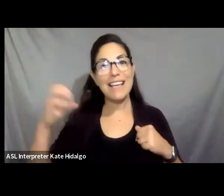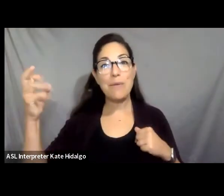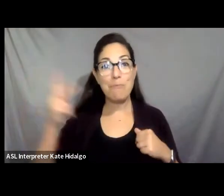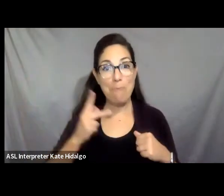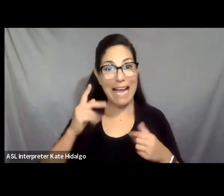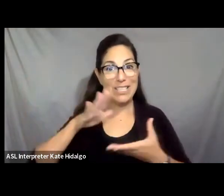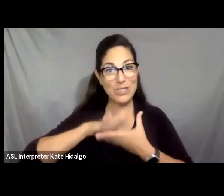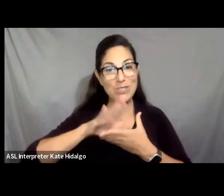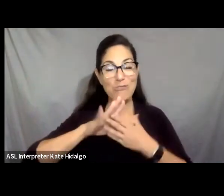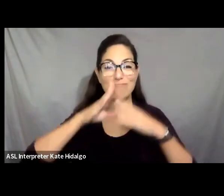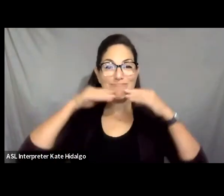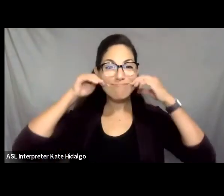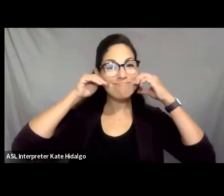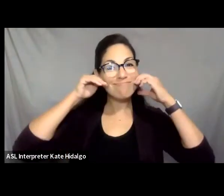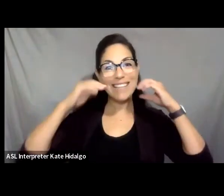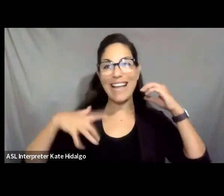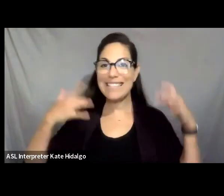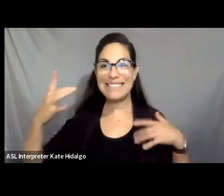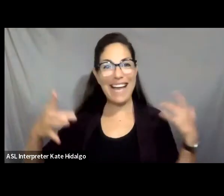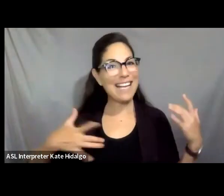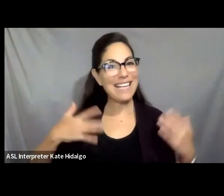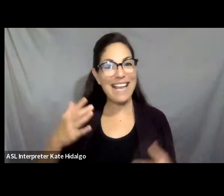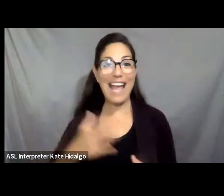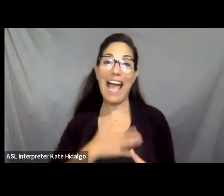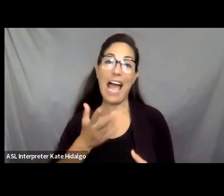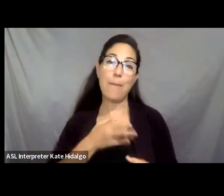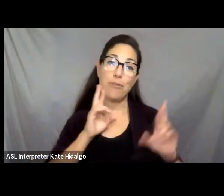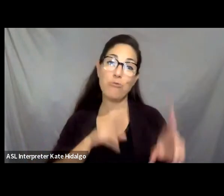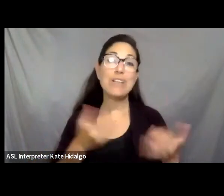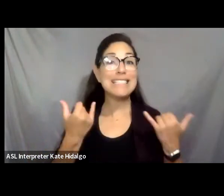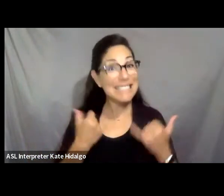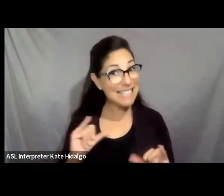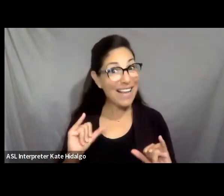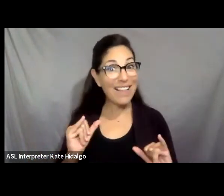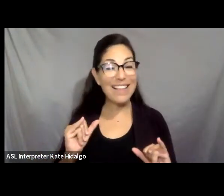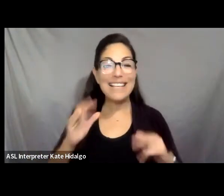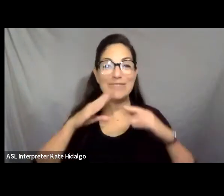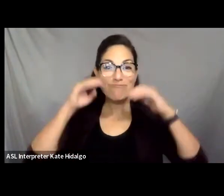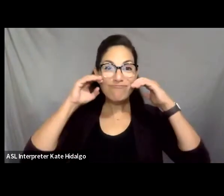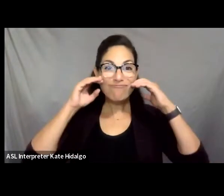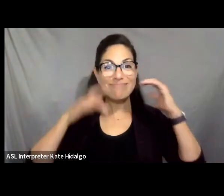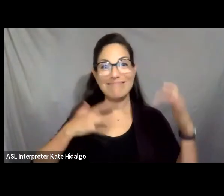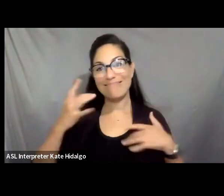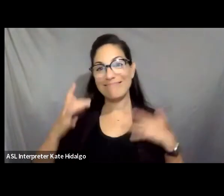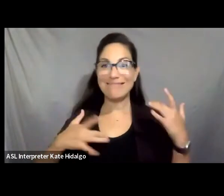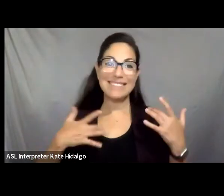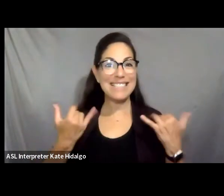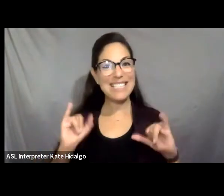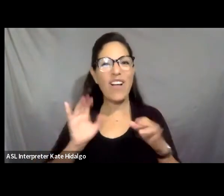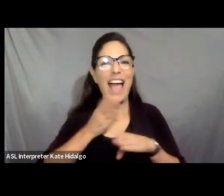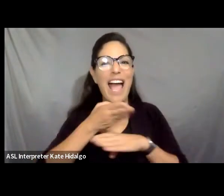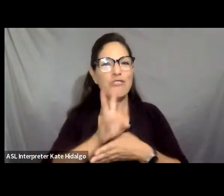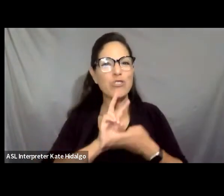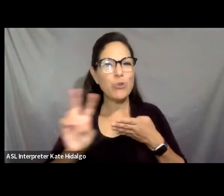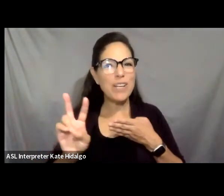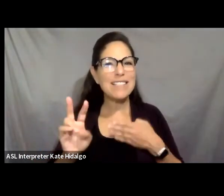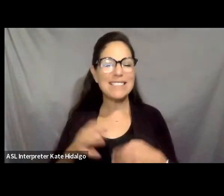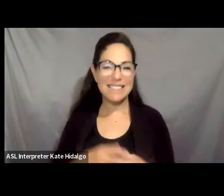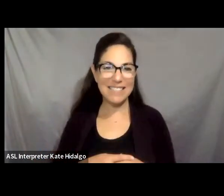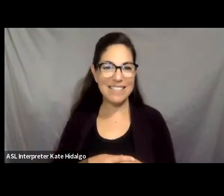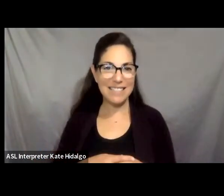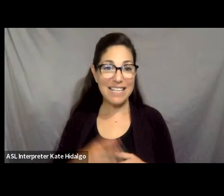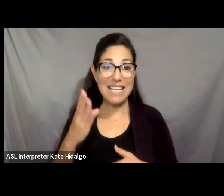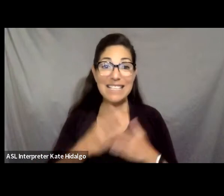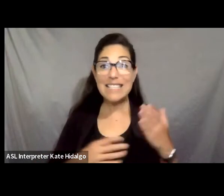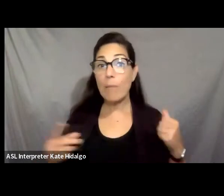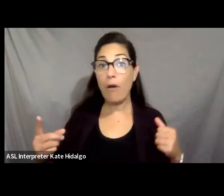all smiling and excited. I'm happy to report they're still smiling and excited after 2 weeks. For some, their